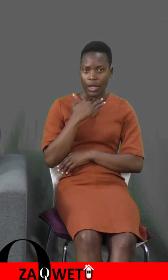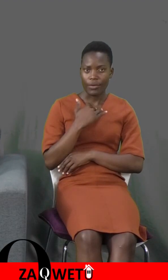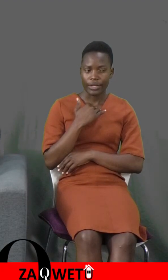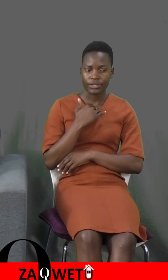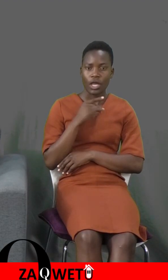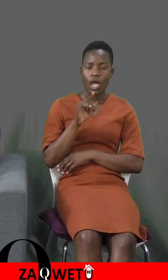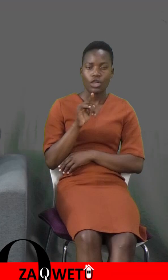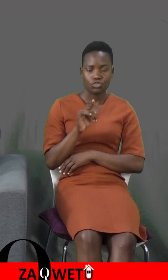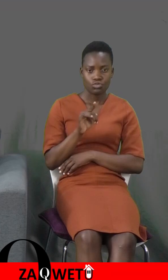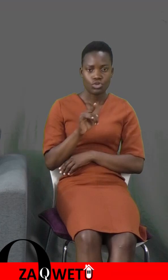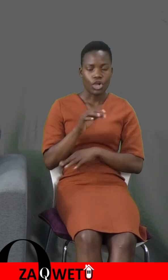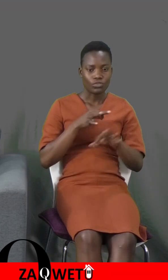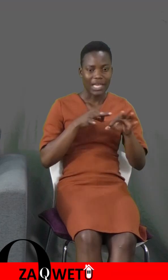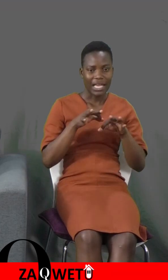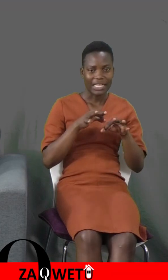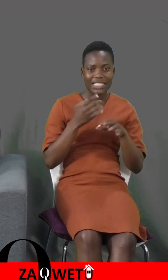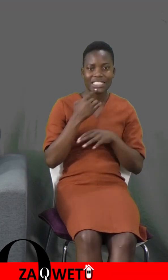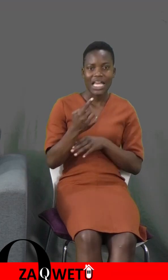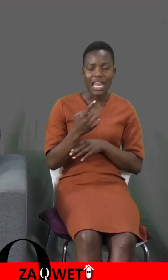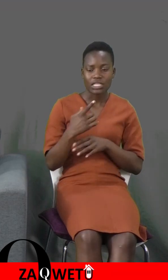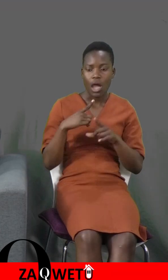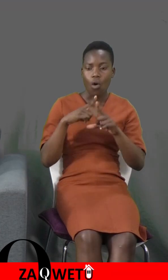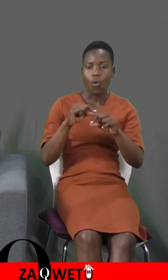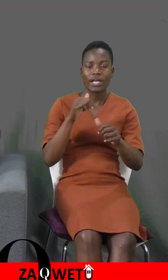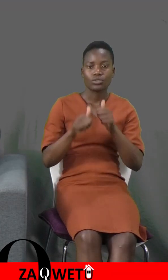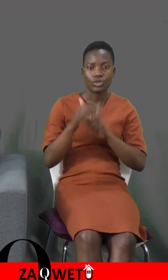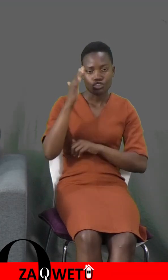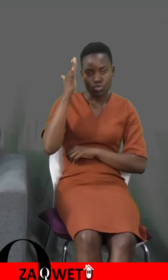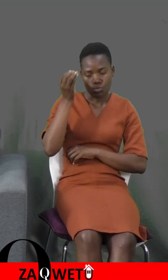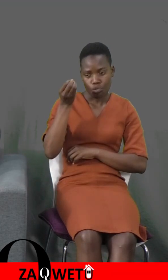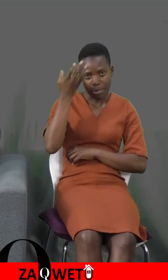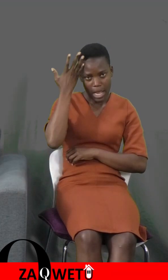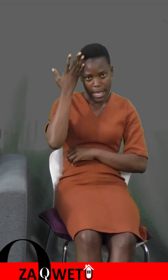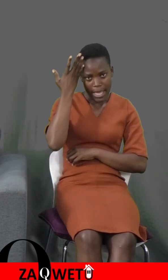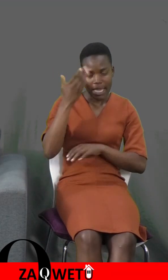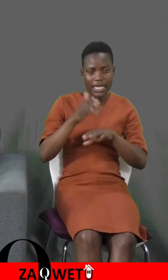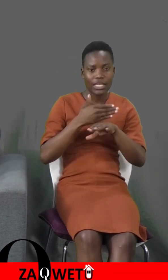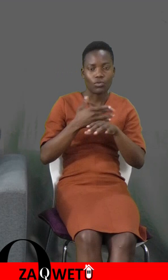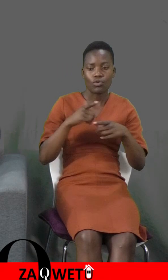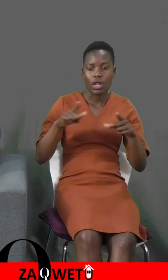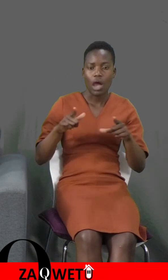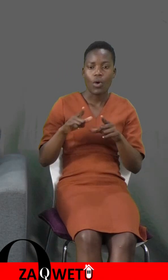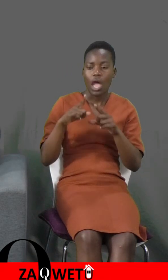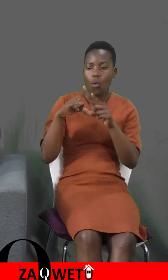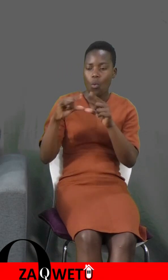to give us the words that you know in your motherland culture. The words, just 5